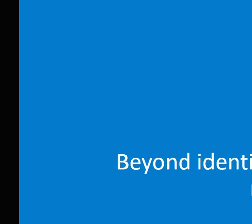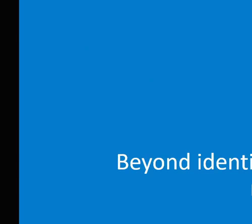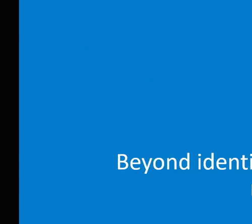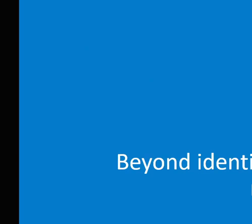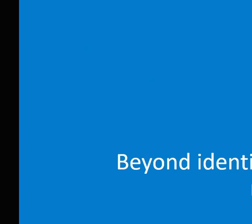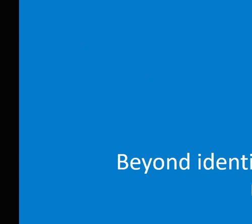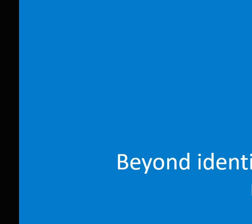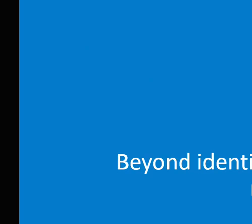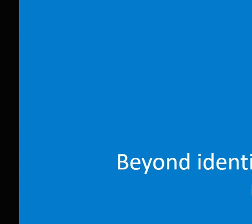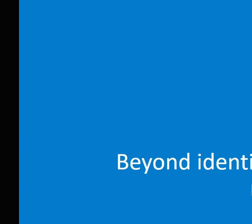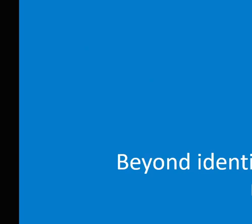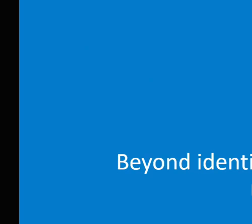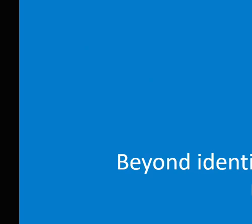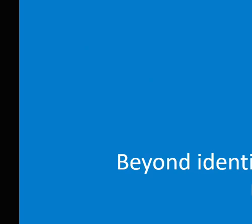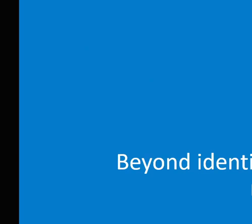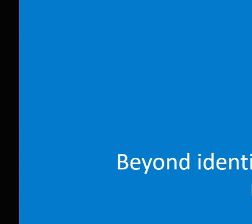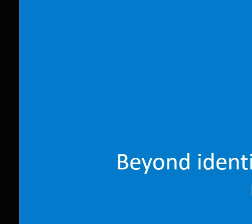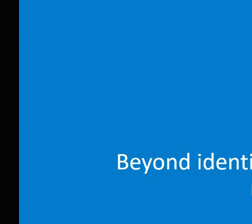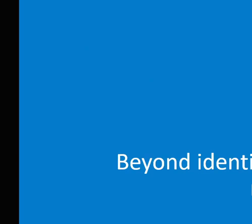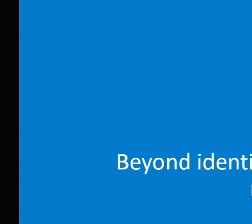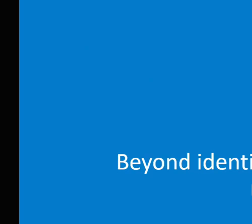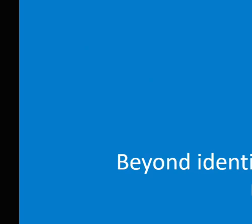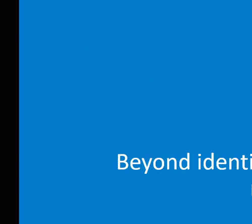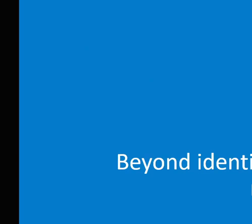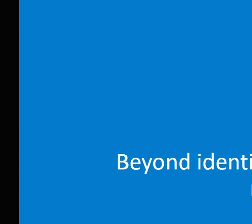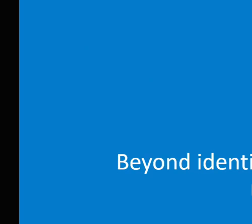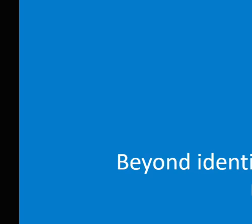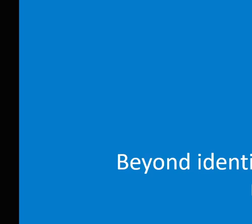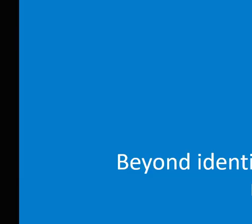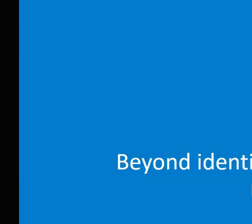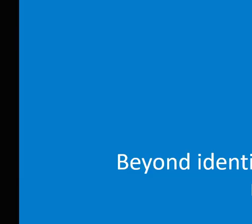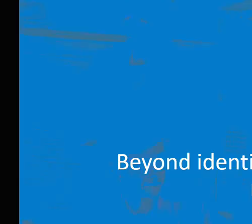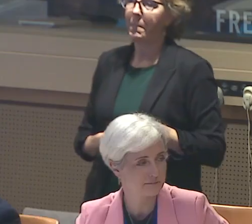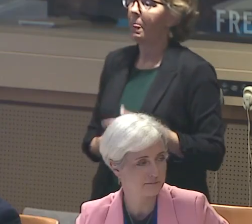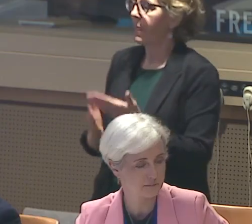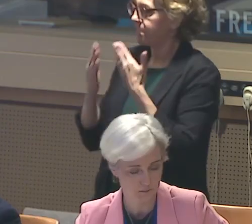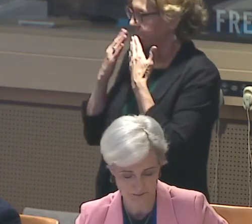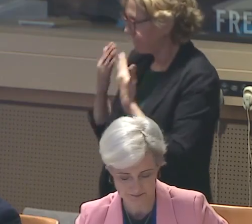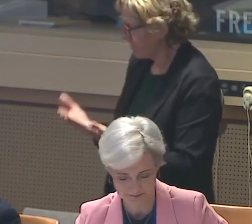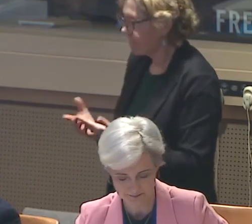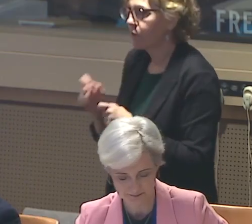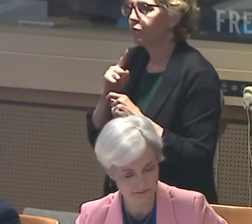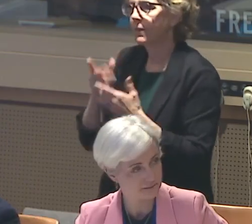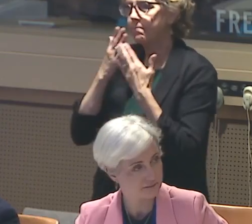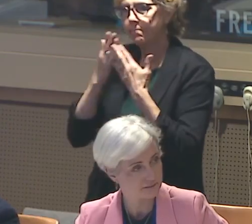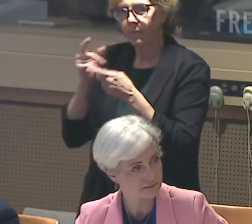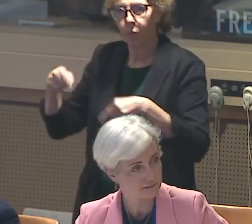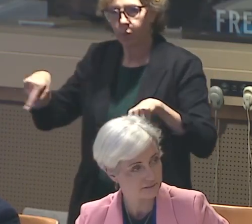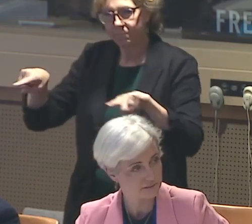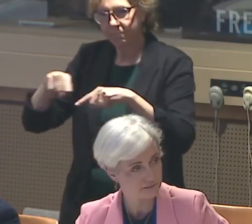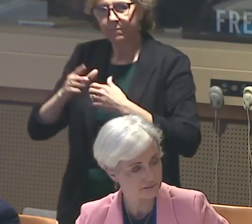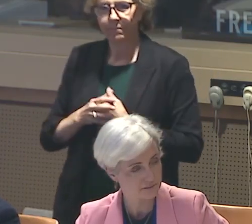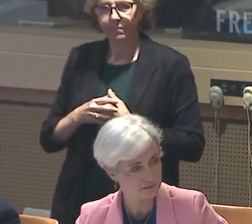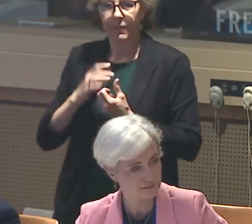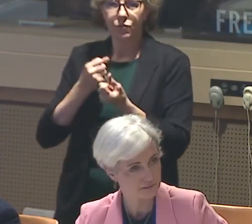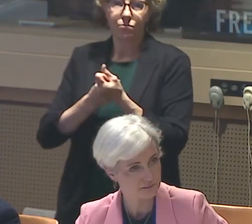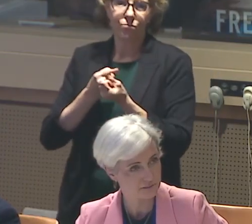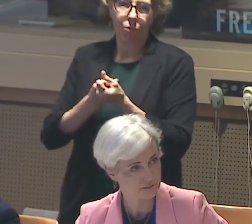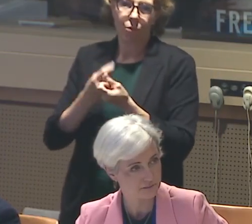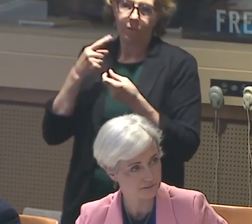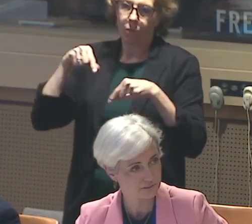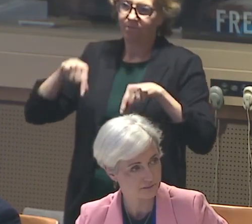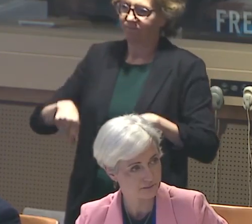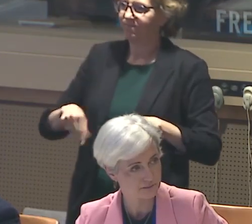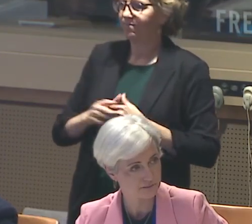this presentation. I have to say this is, and we are really happy to collaborate, and very thankful also from the support